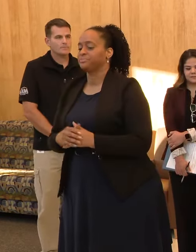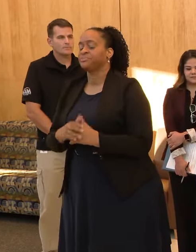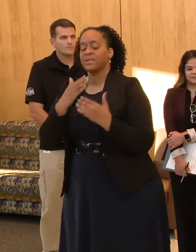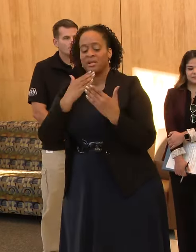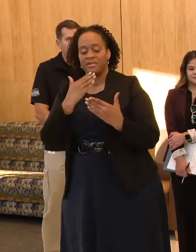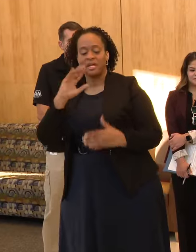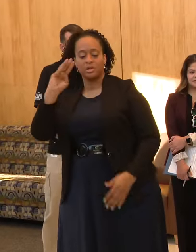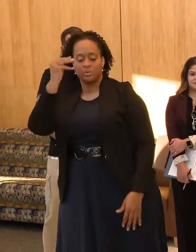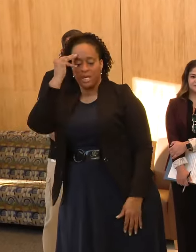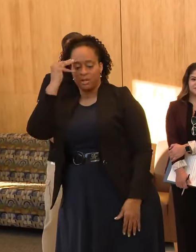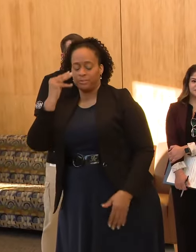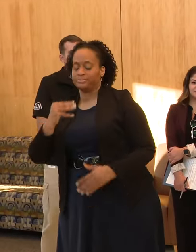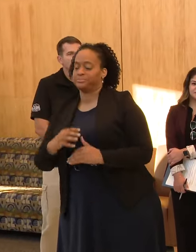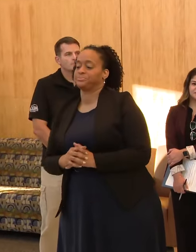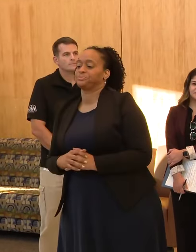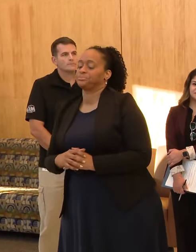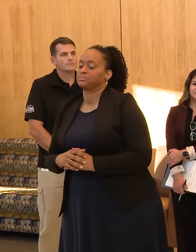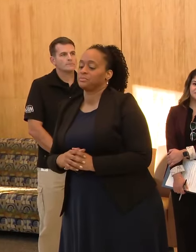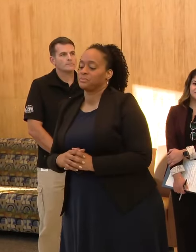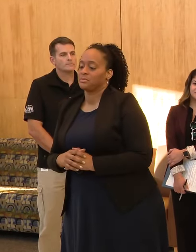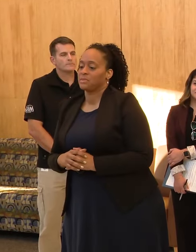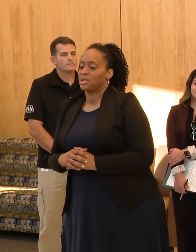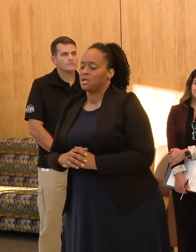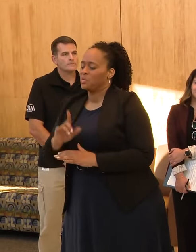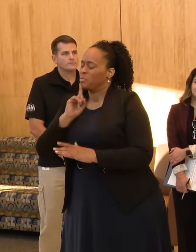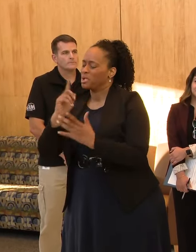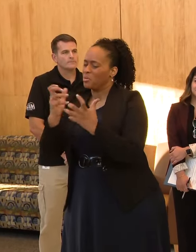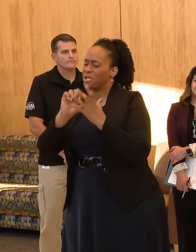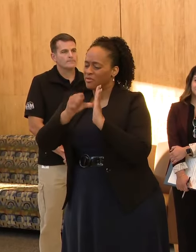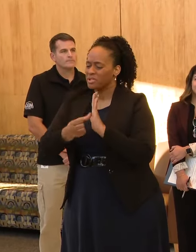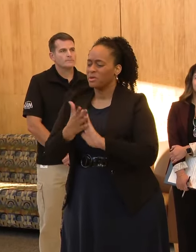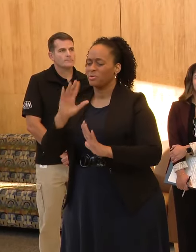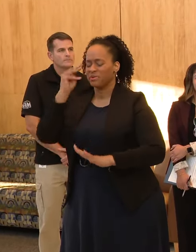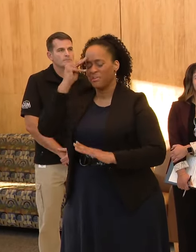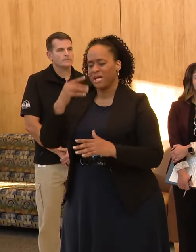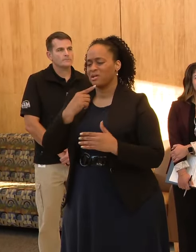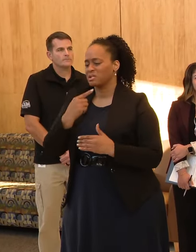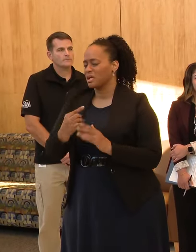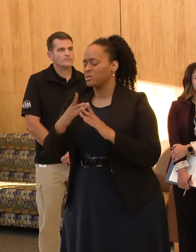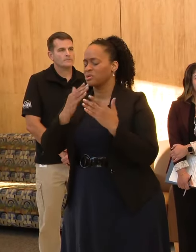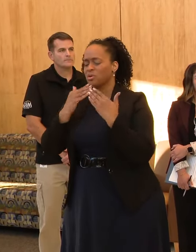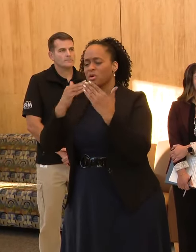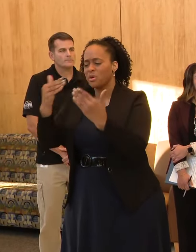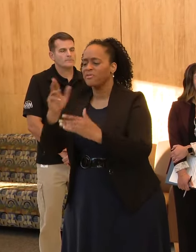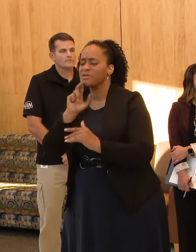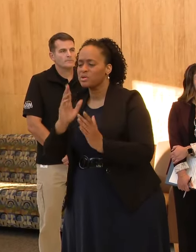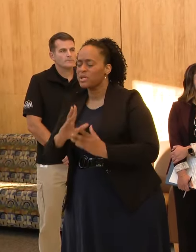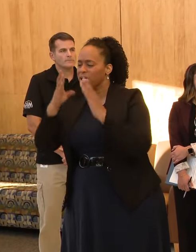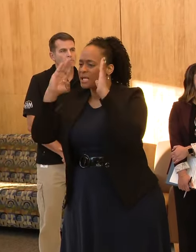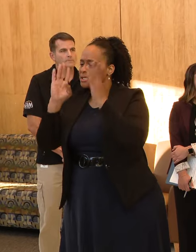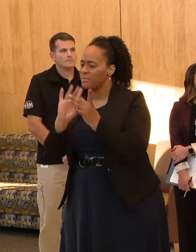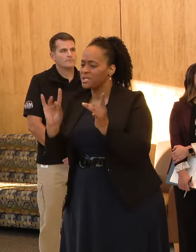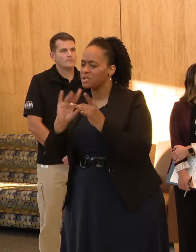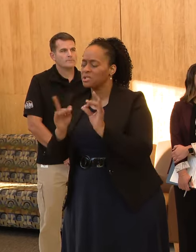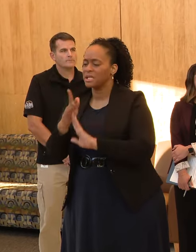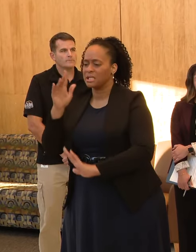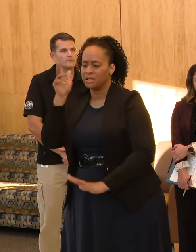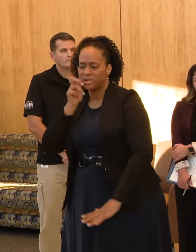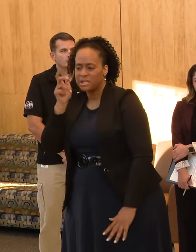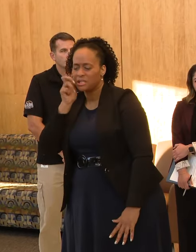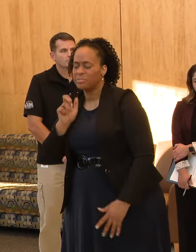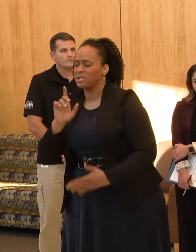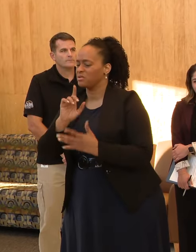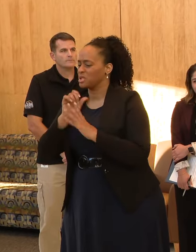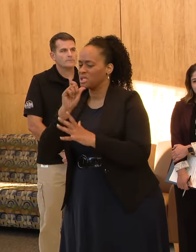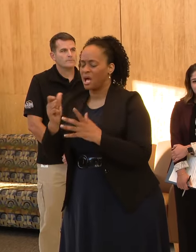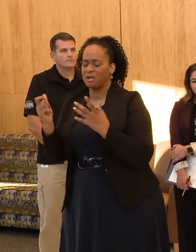you, Mayor. Can't emphasize enough what the mayor said. We're so grateful to Houstonians who have heeded the messages and have listened. There have been very